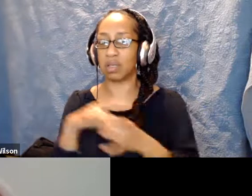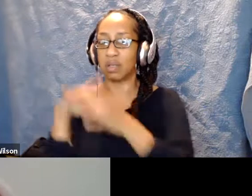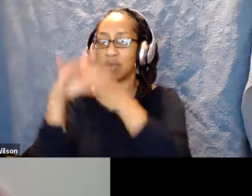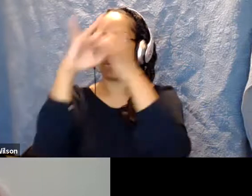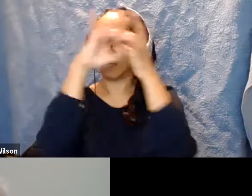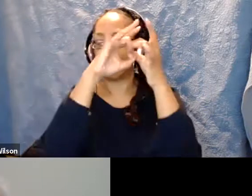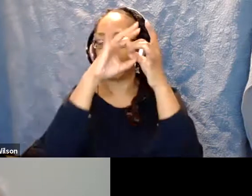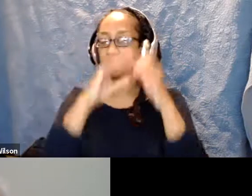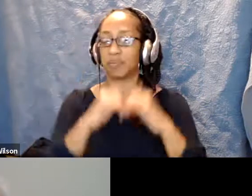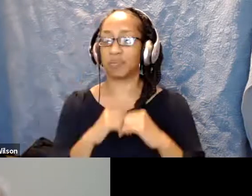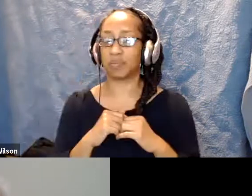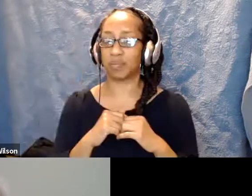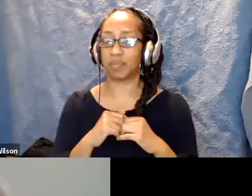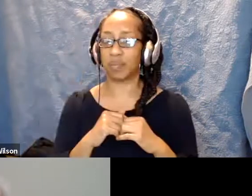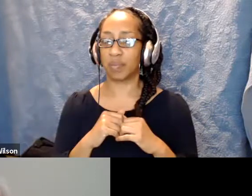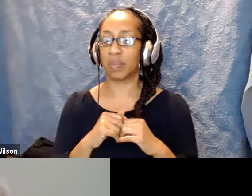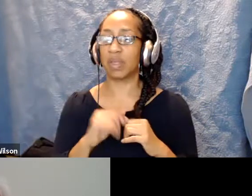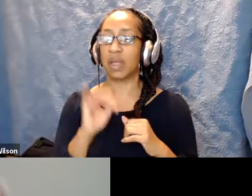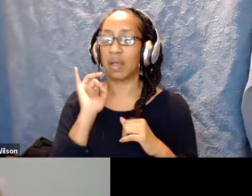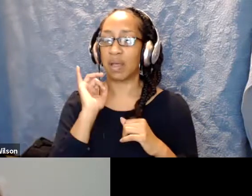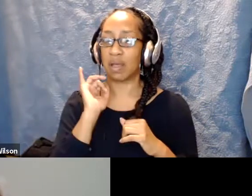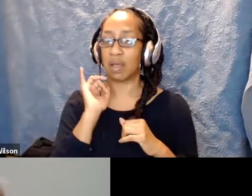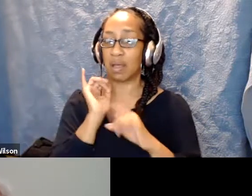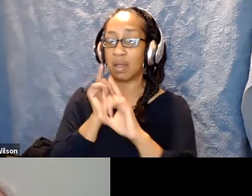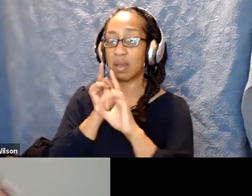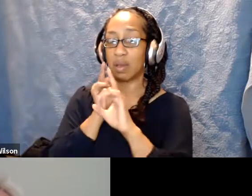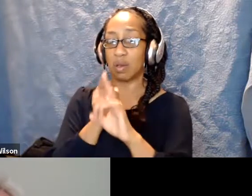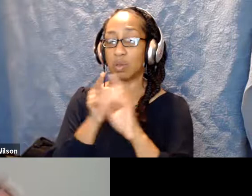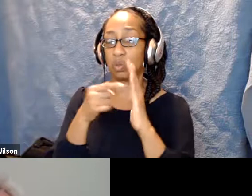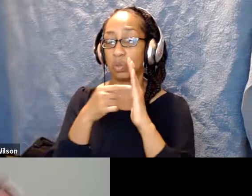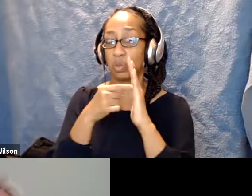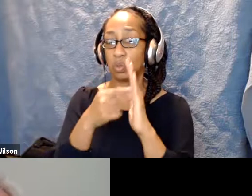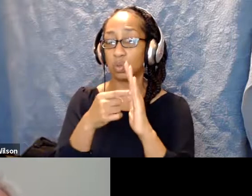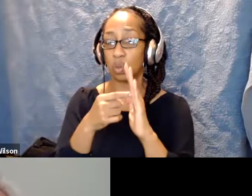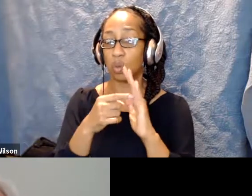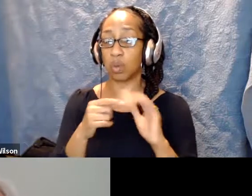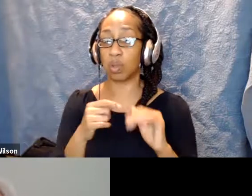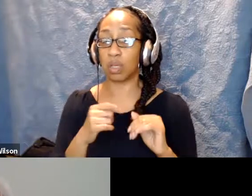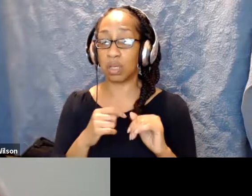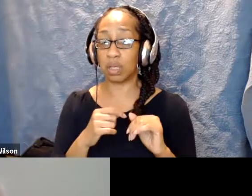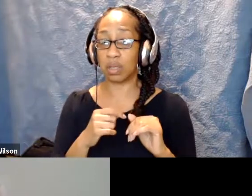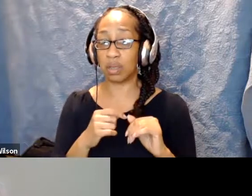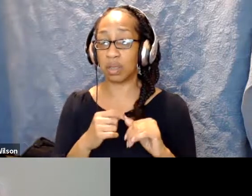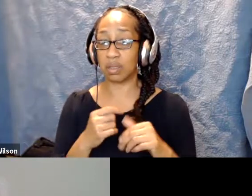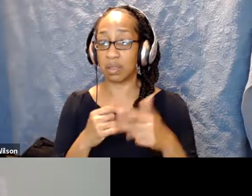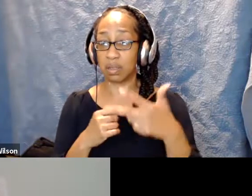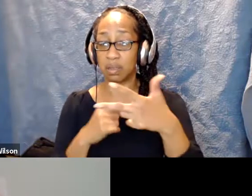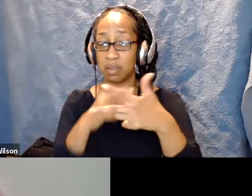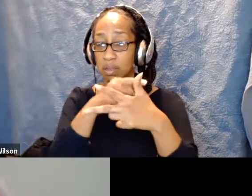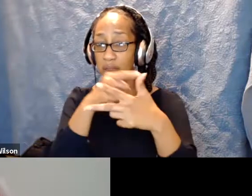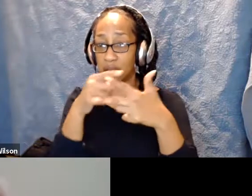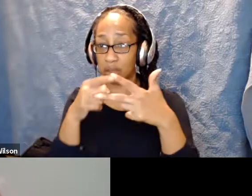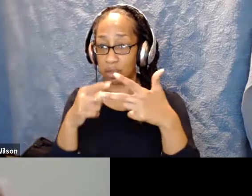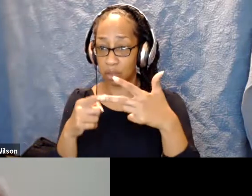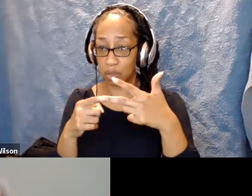chain. That is really intended to show everyone that these three agencies and